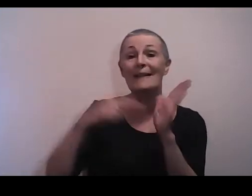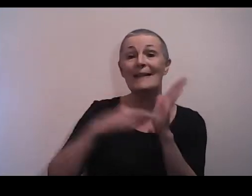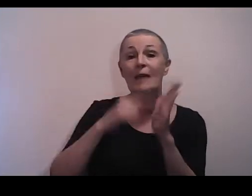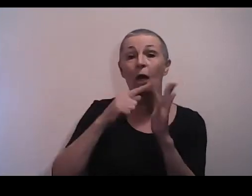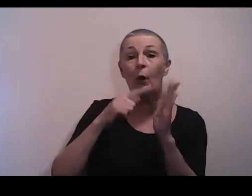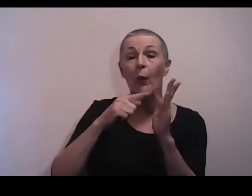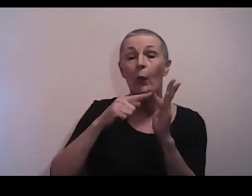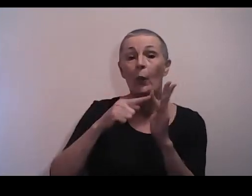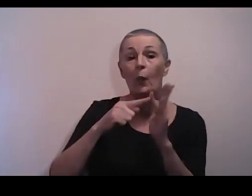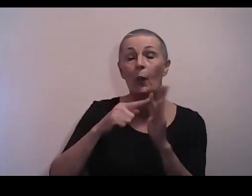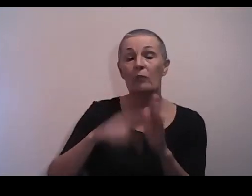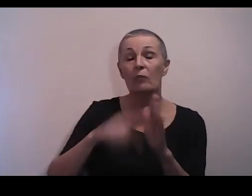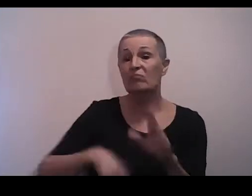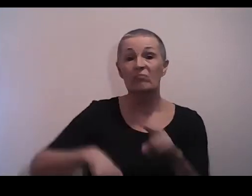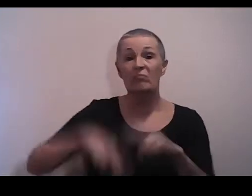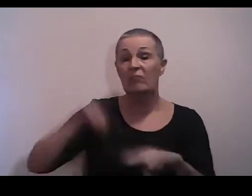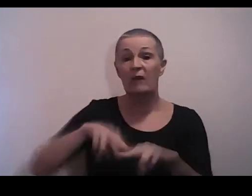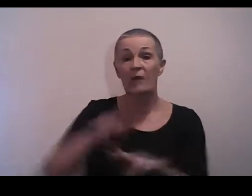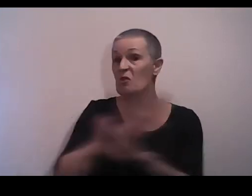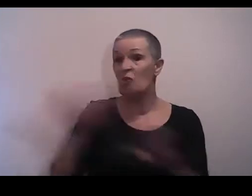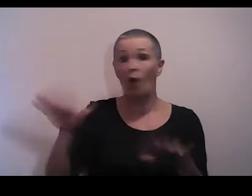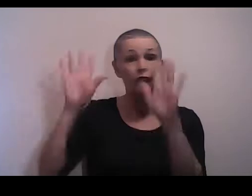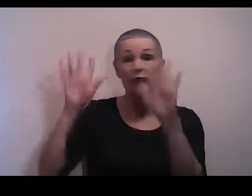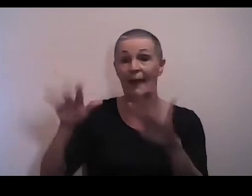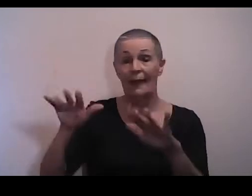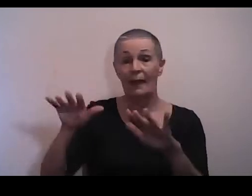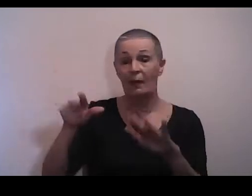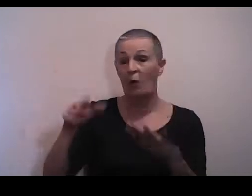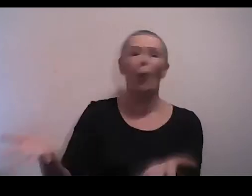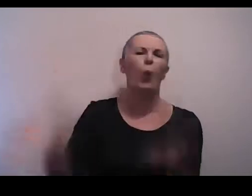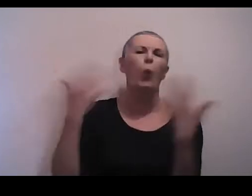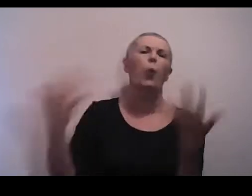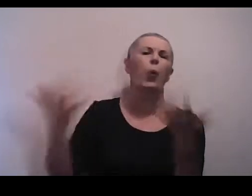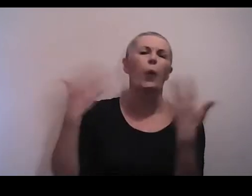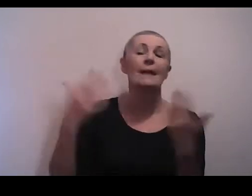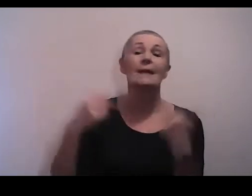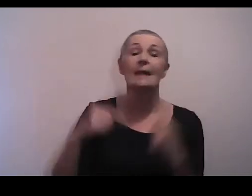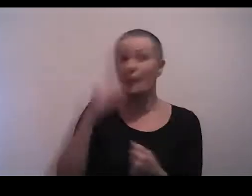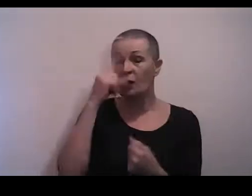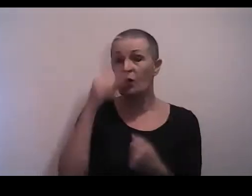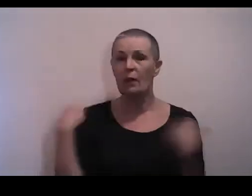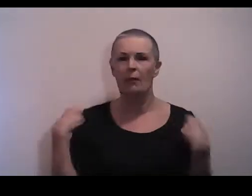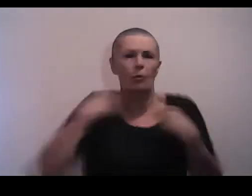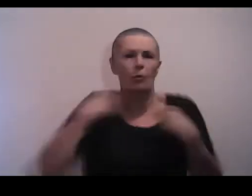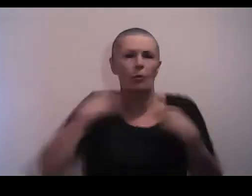it's not raining and if it's not too windy. You can wrap up warm